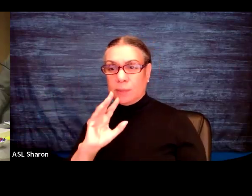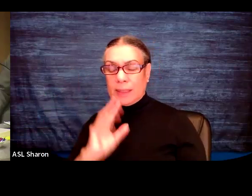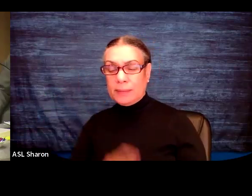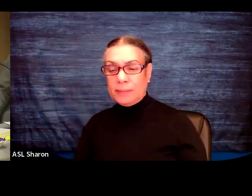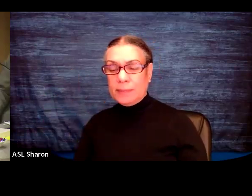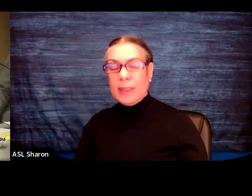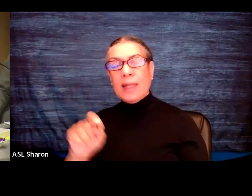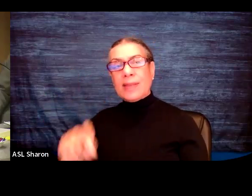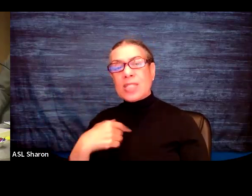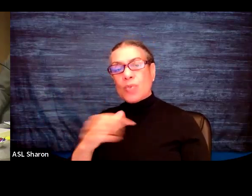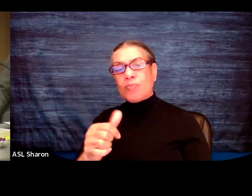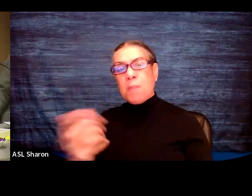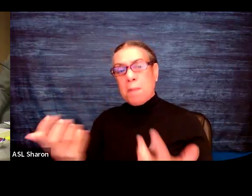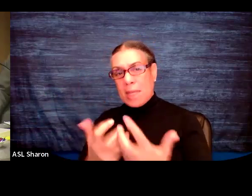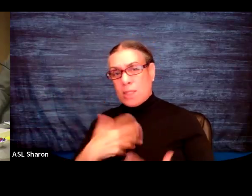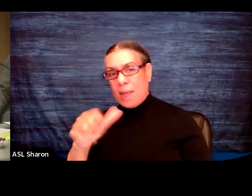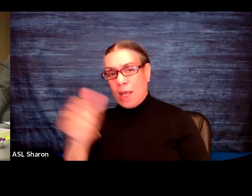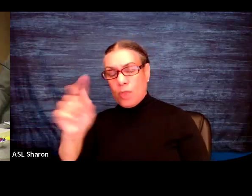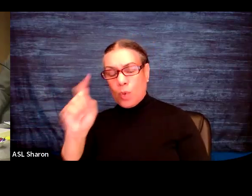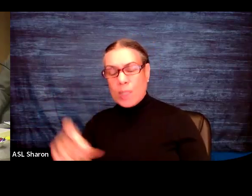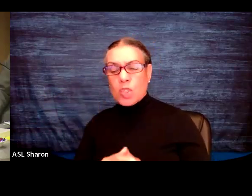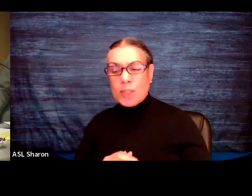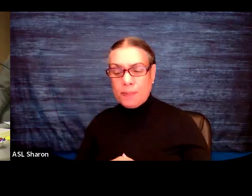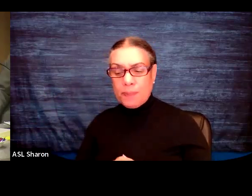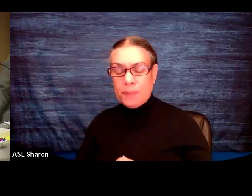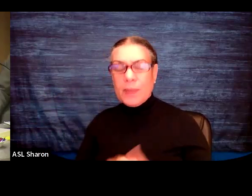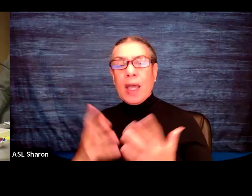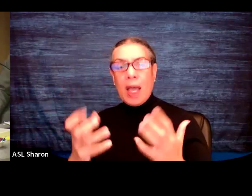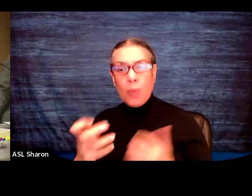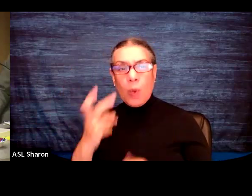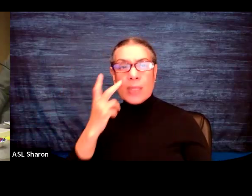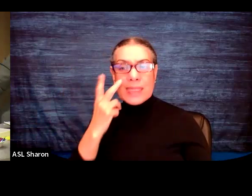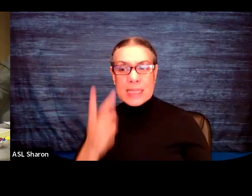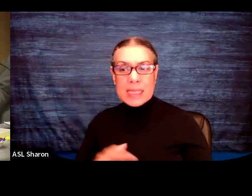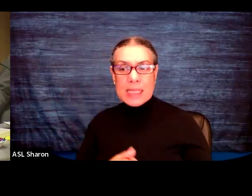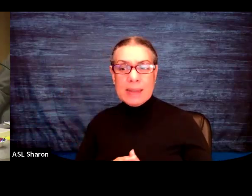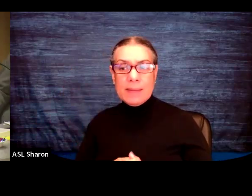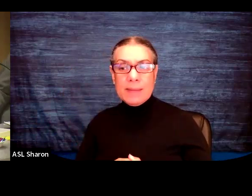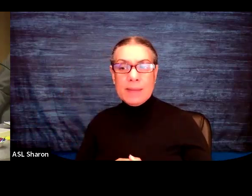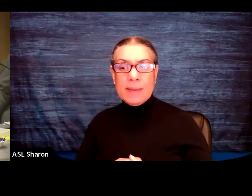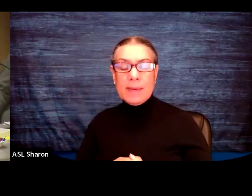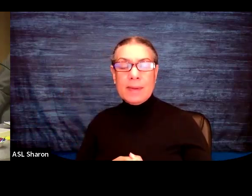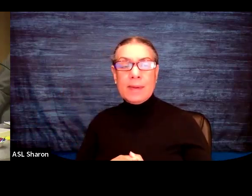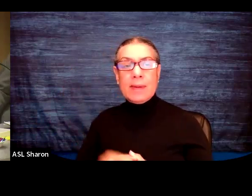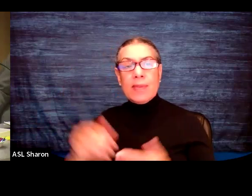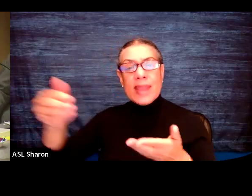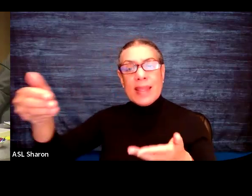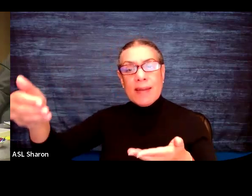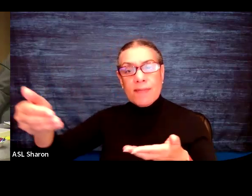with my other question just around just wanting, to see, the